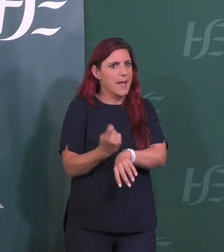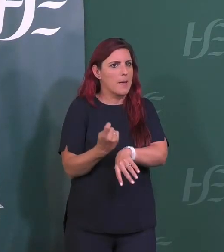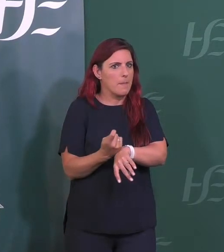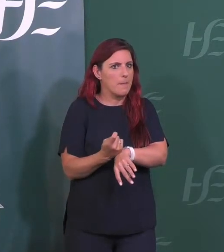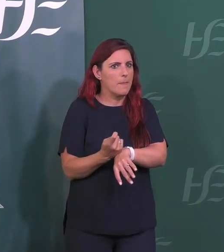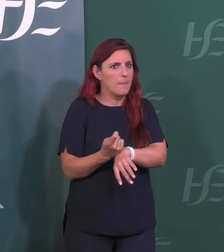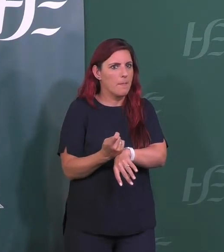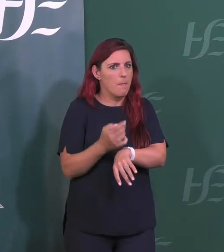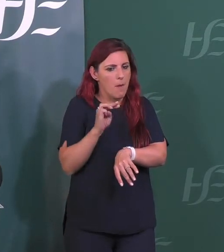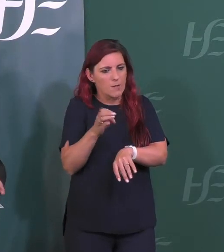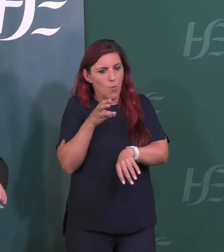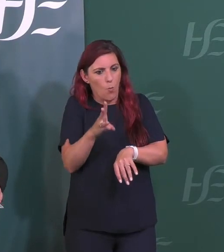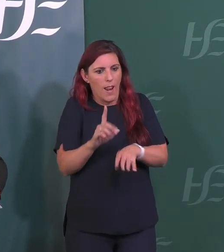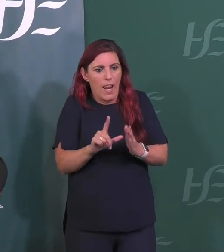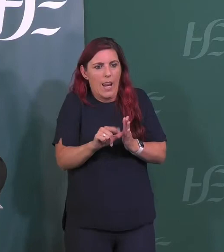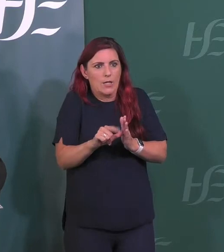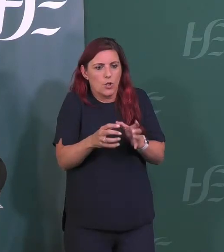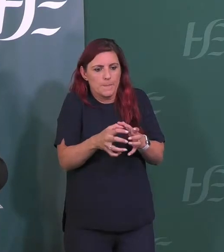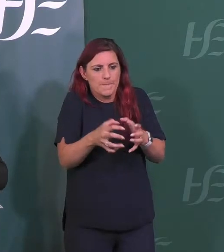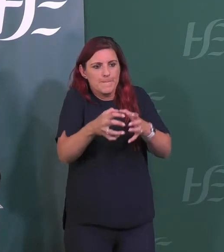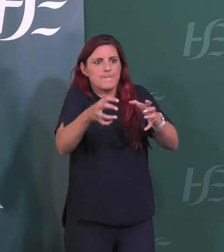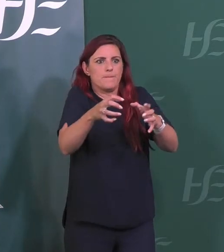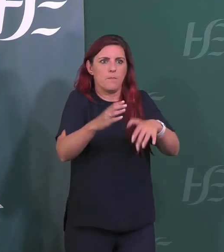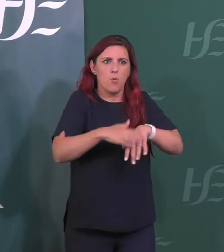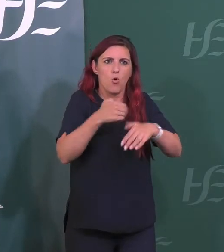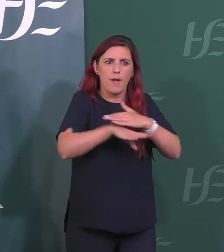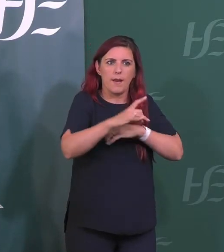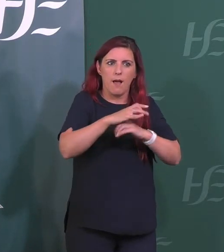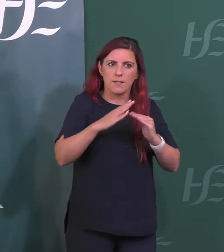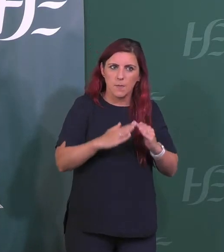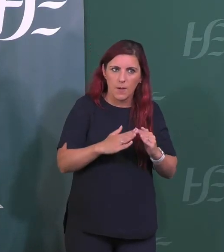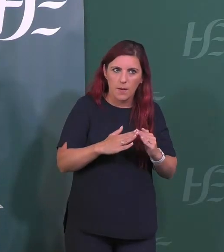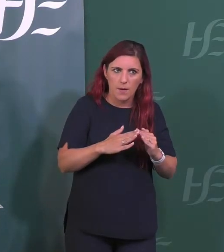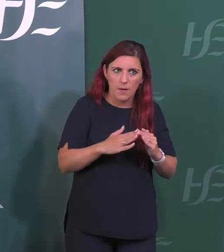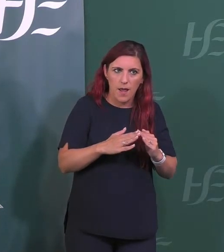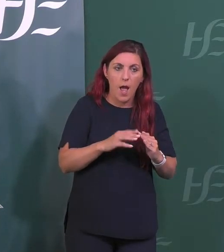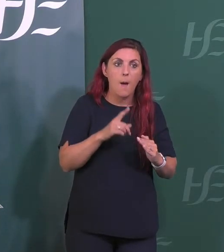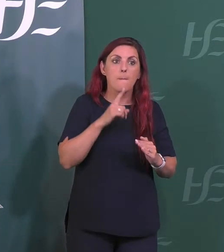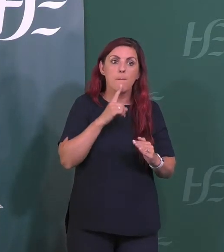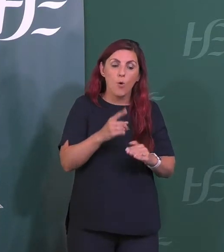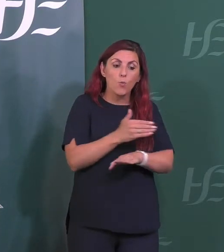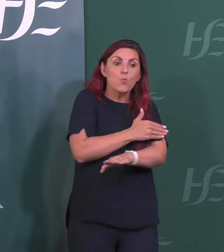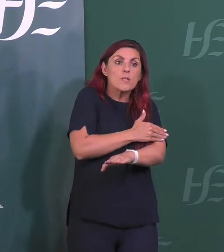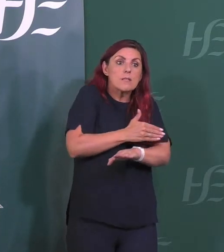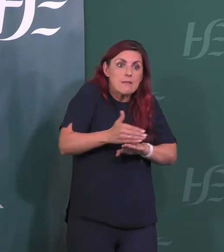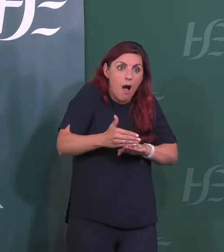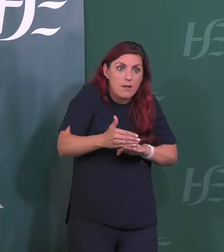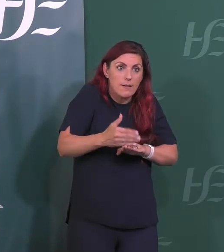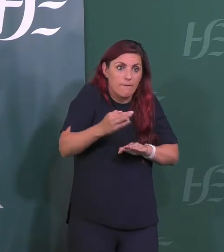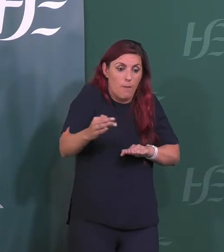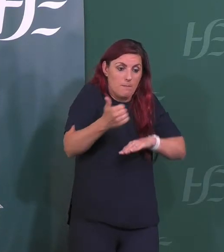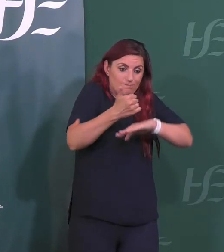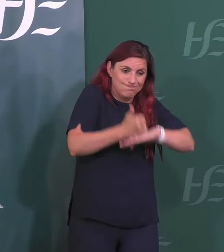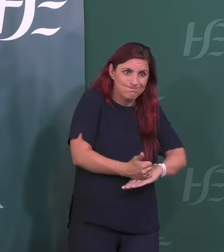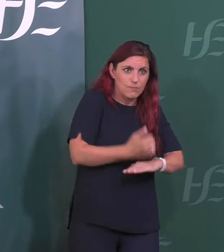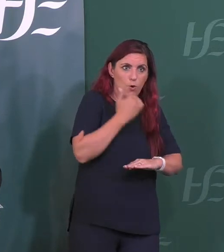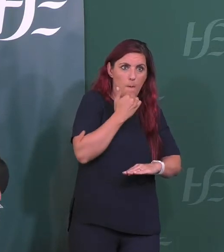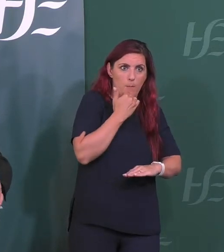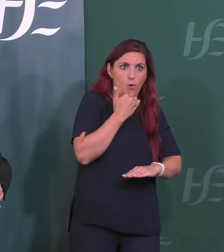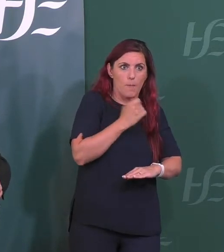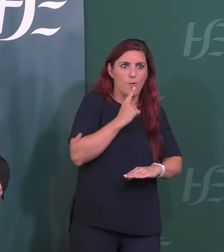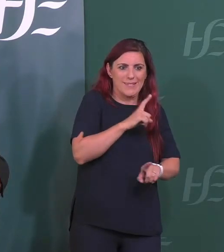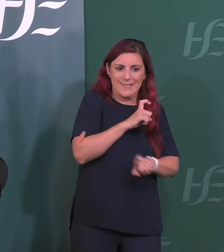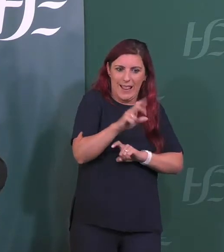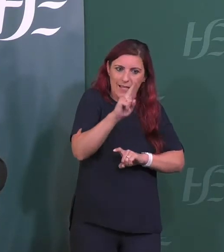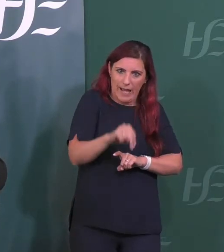Delta. But thankfully, we are coming off a lower base. with the numbers that we currently have. But I